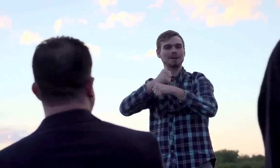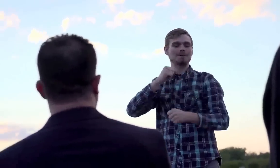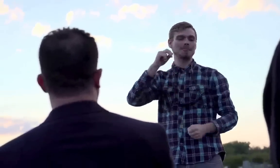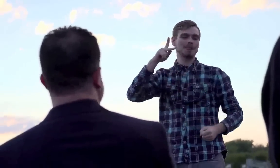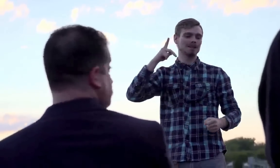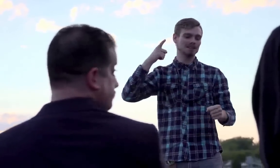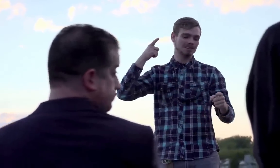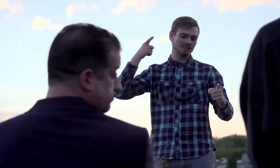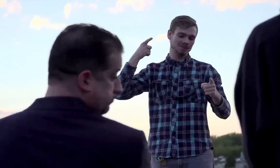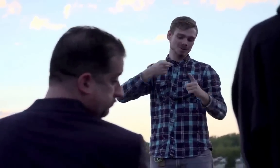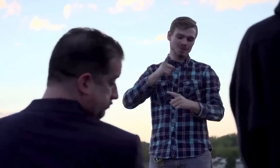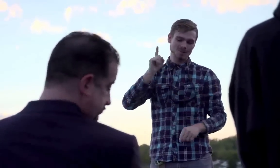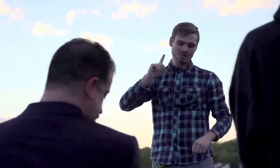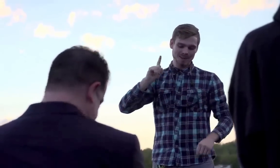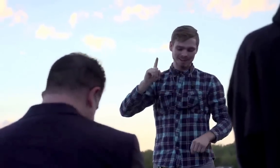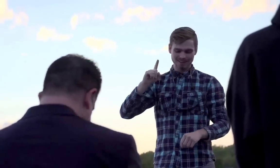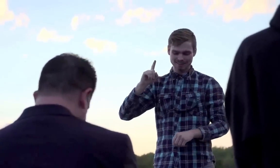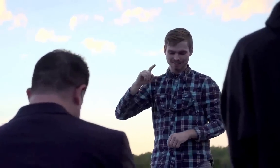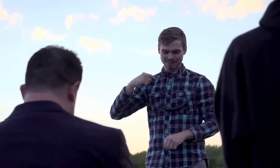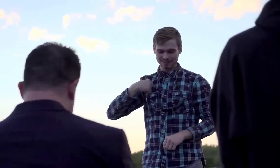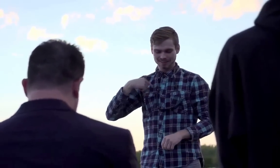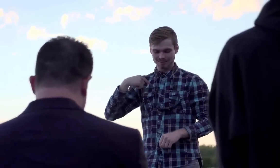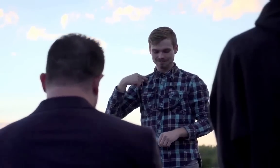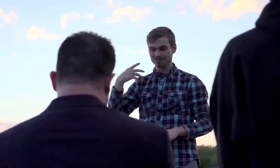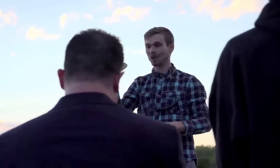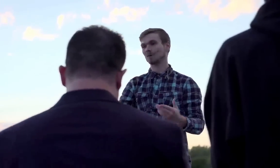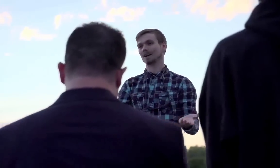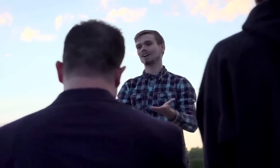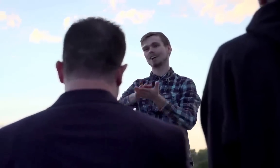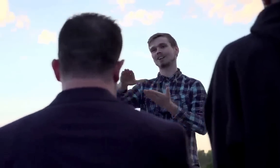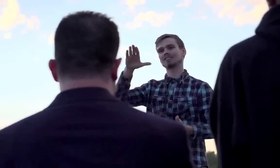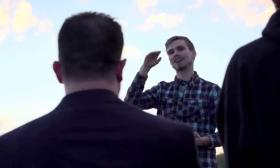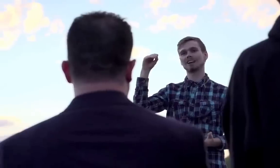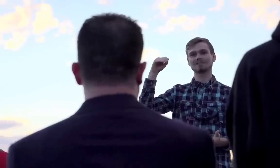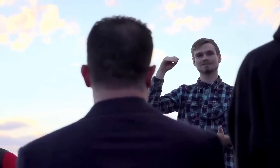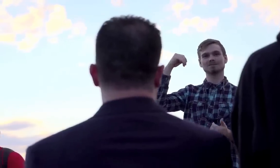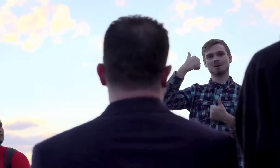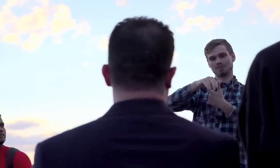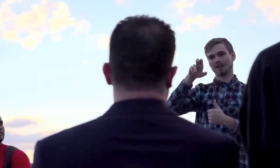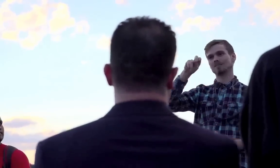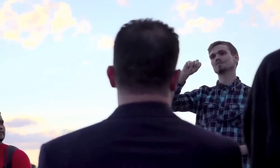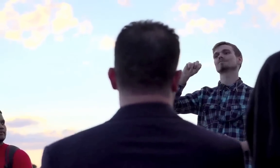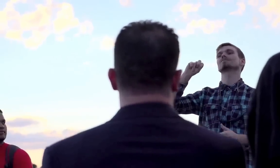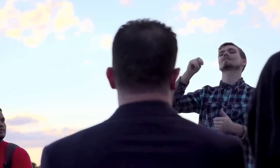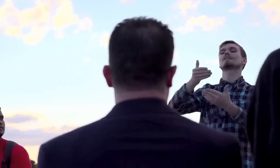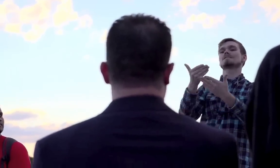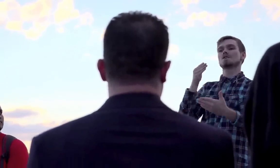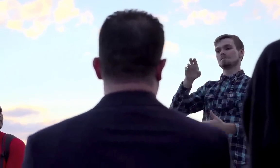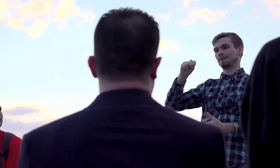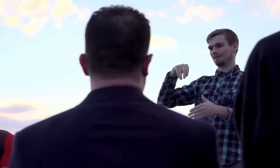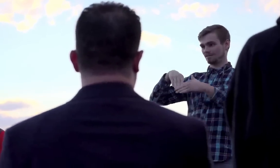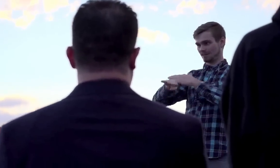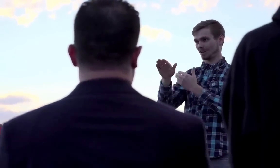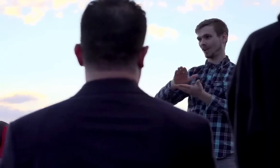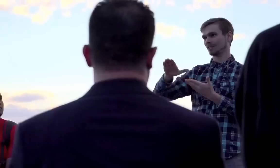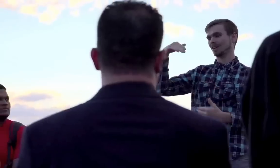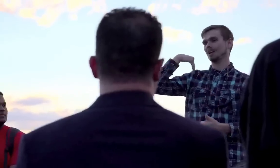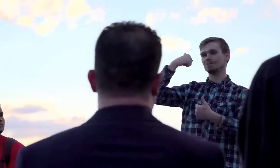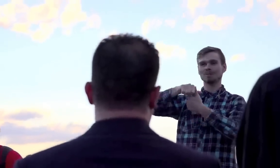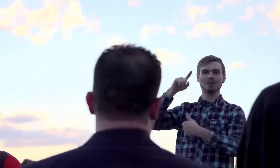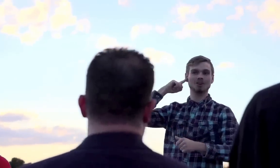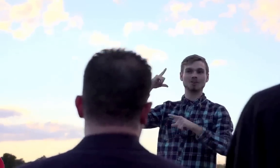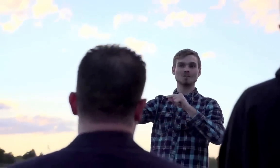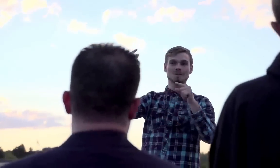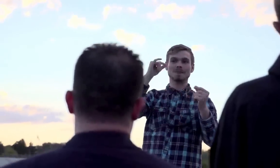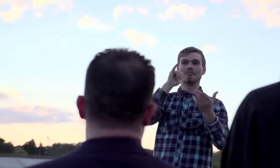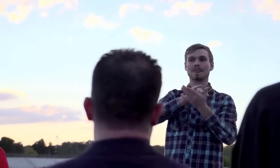Really my whole life, to the point where we arrived at college, and I remember that, you know, before Ben got to